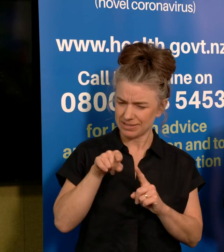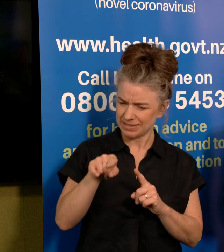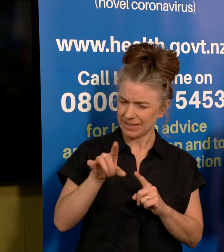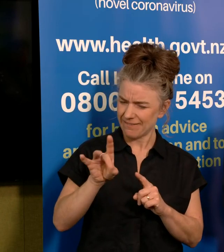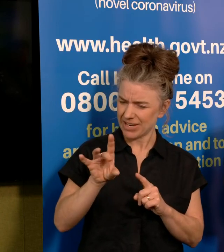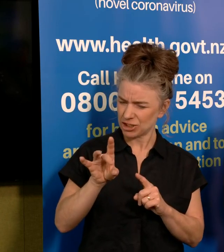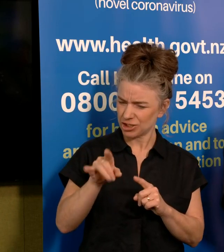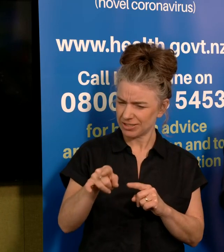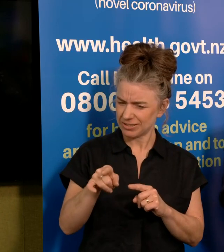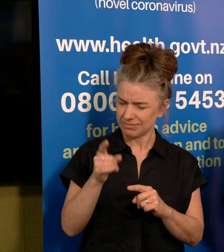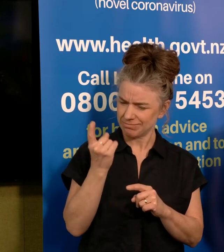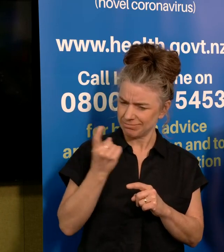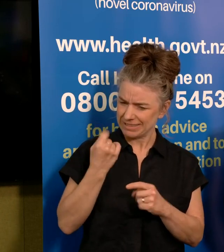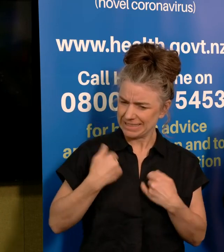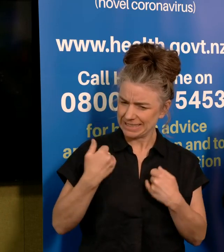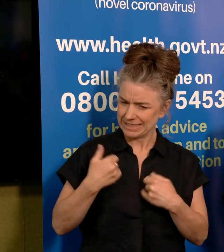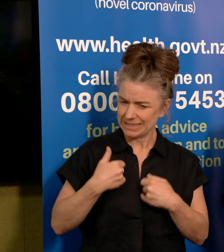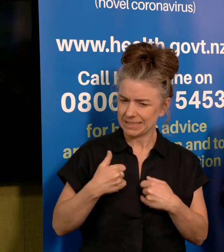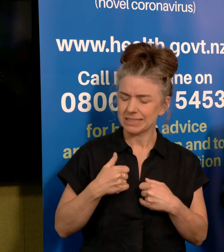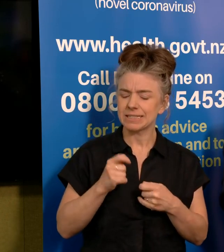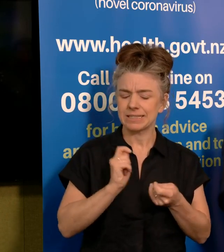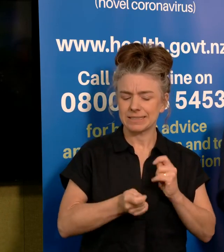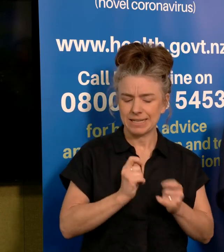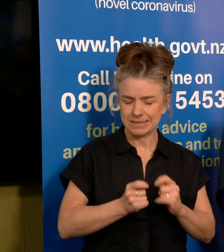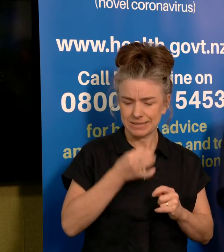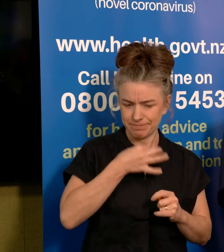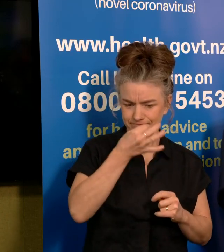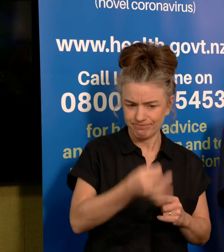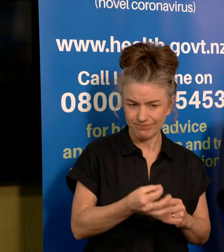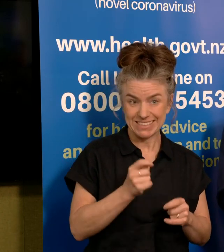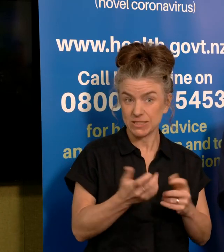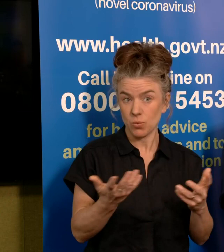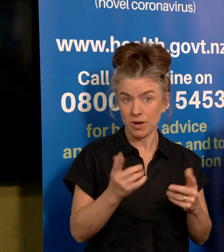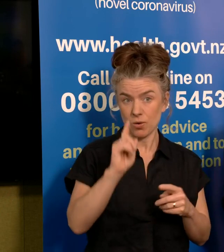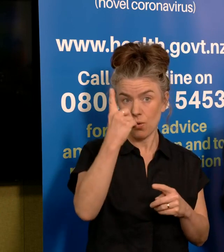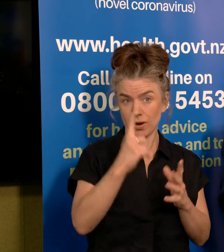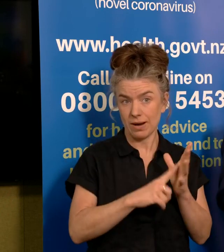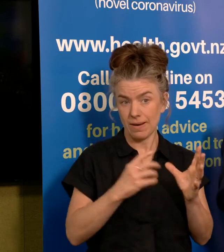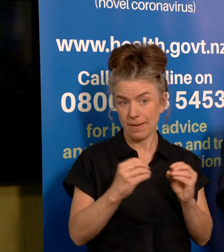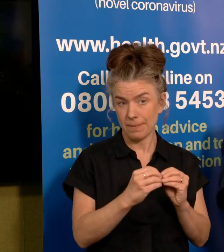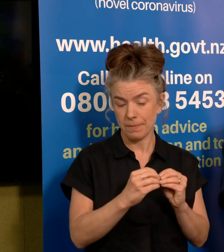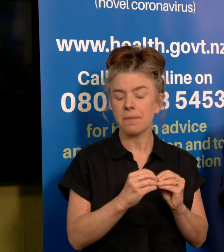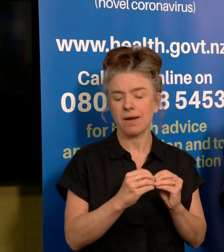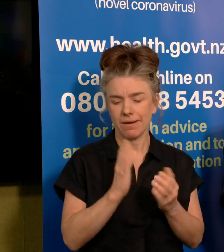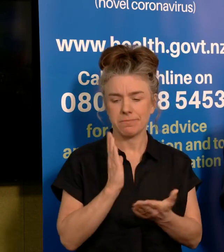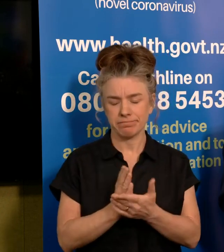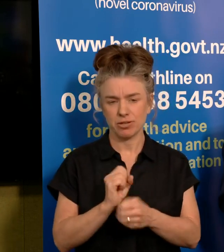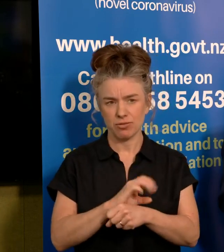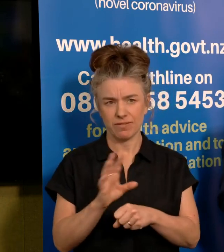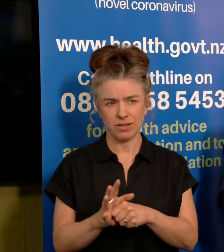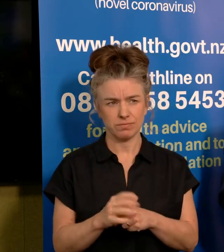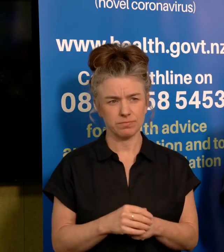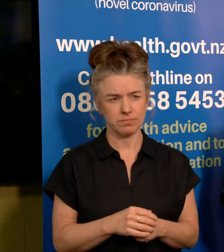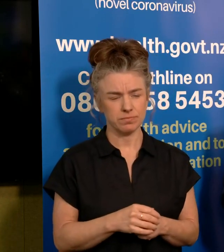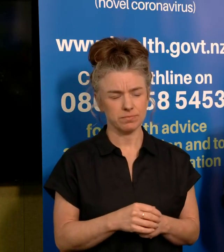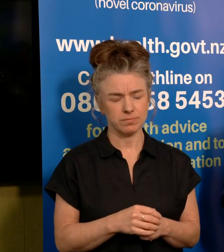that sample, and they waited until they had that sample. It was tested here, actually in the Auckland laboratory, and proved positive. Dr. Bloomfield,